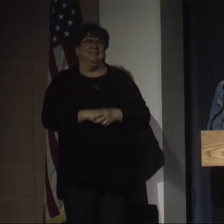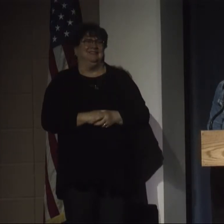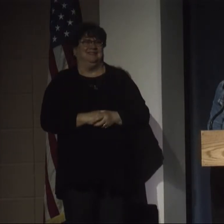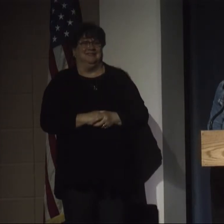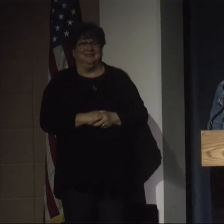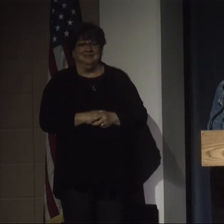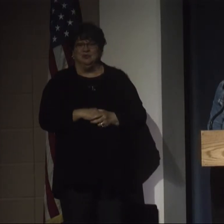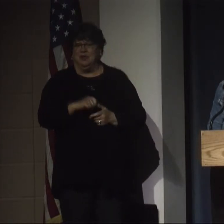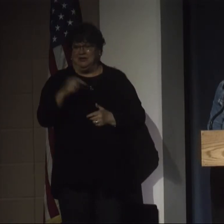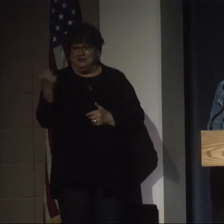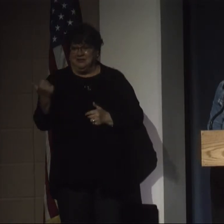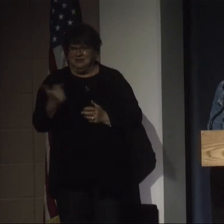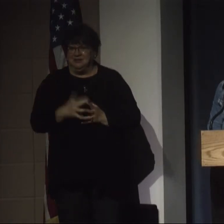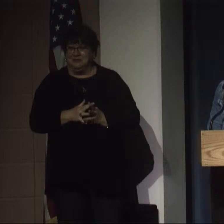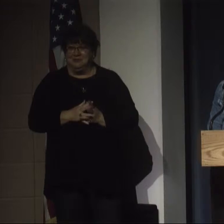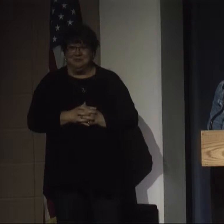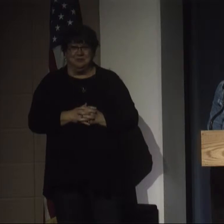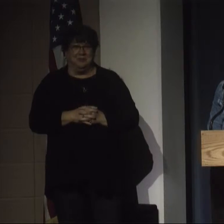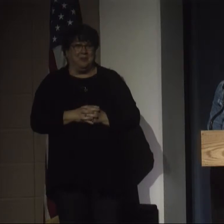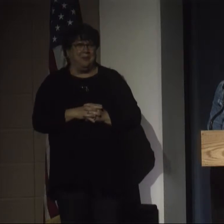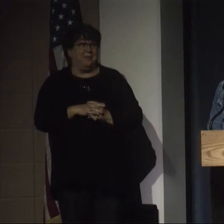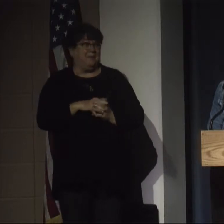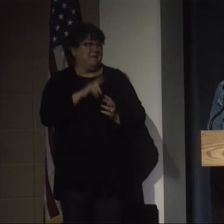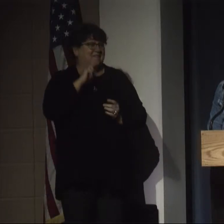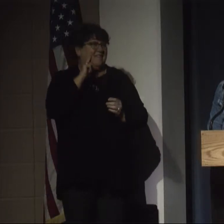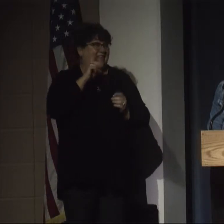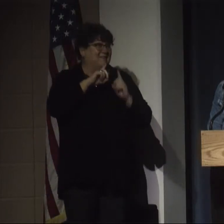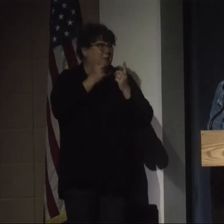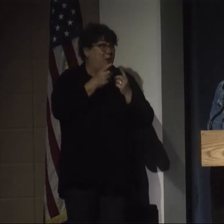takeaway. Deaf department, try out.